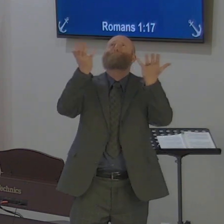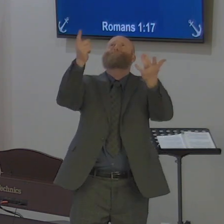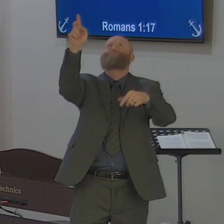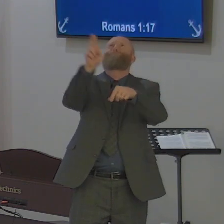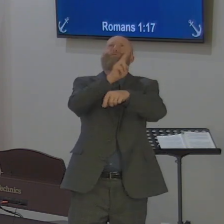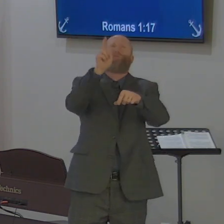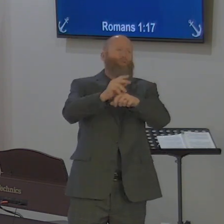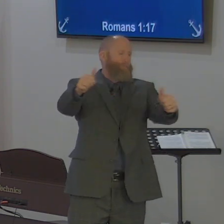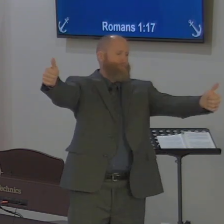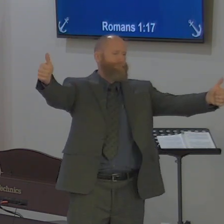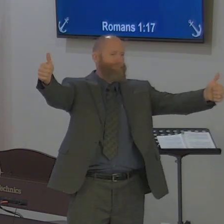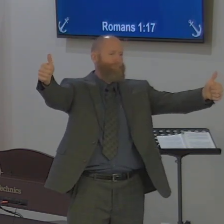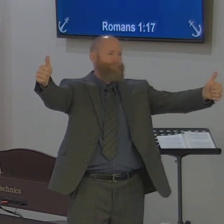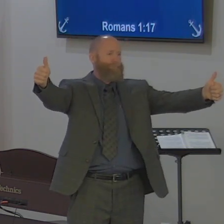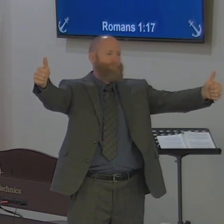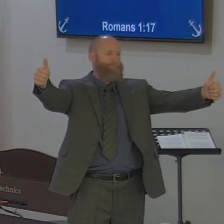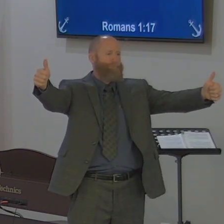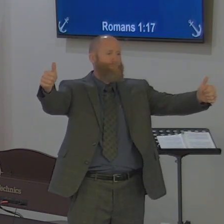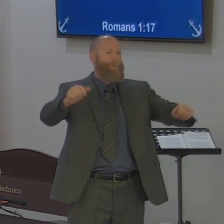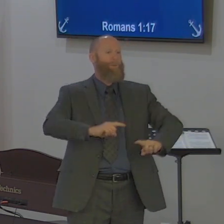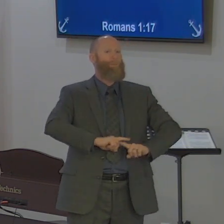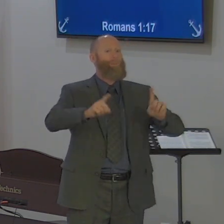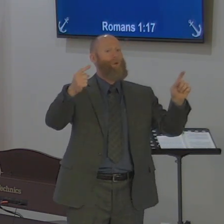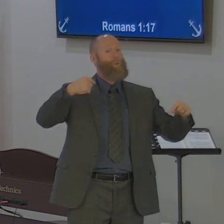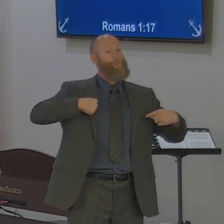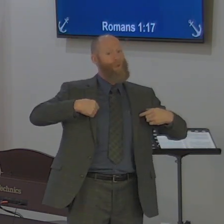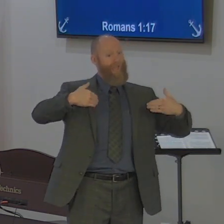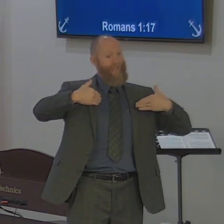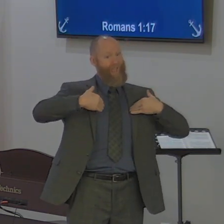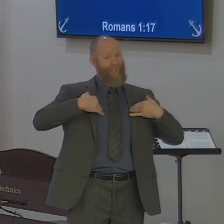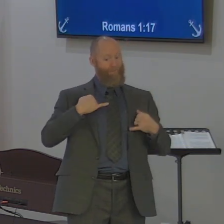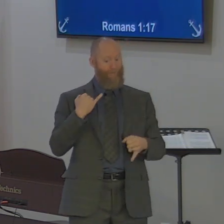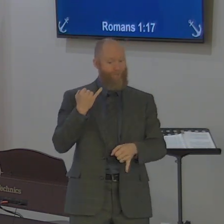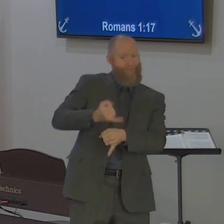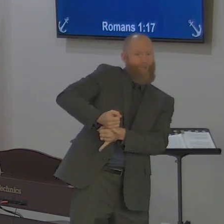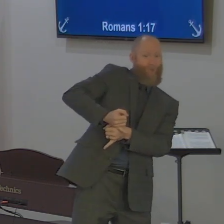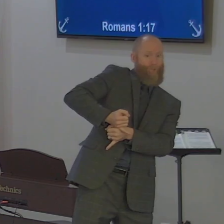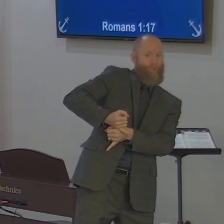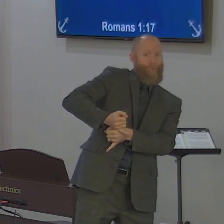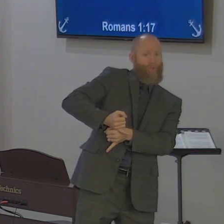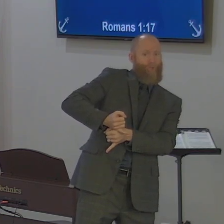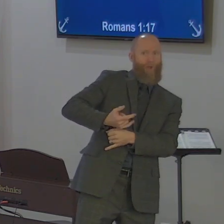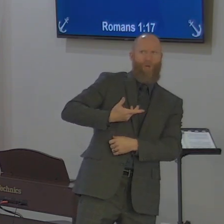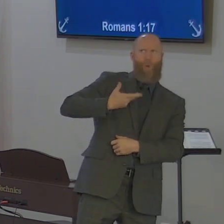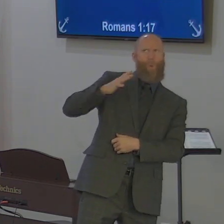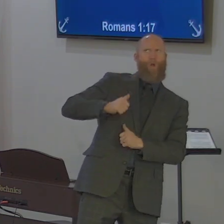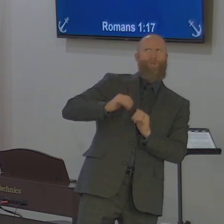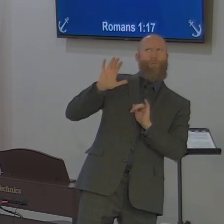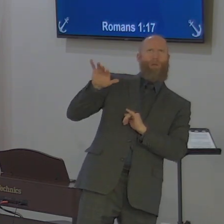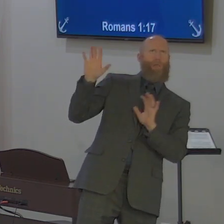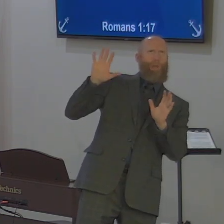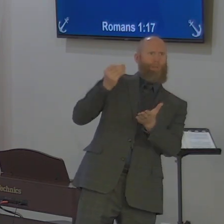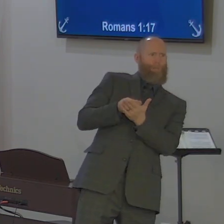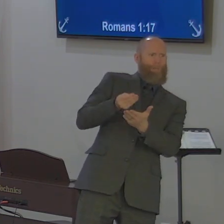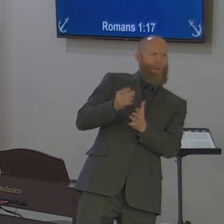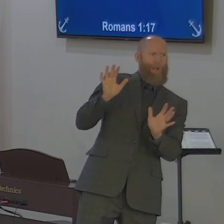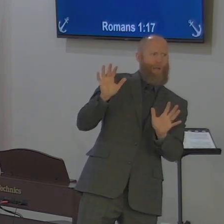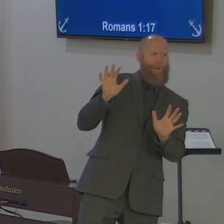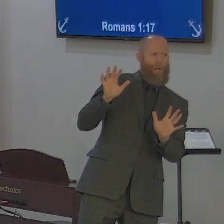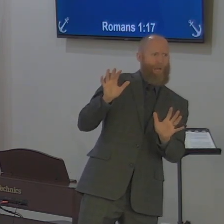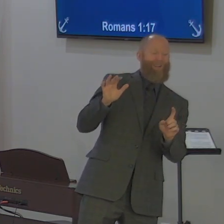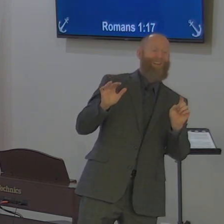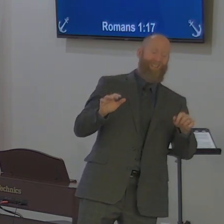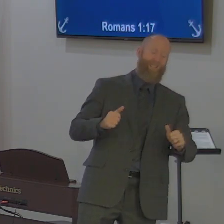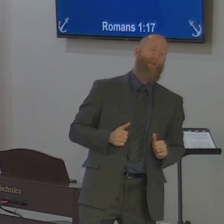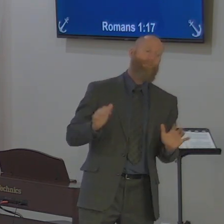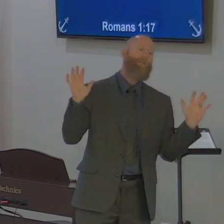is in the way between you and God. Is the money in the way between you and God? Well, maybe you need to sacrifice it for God.